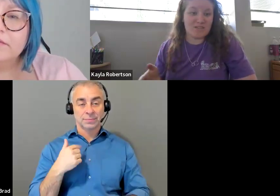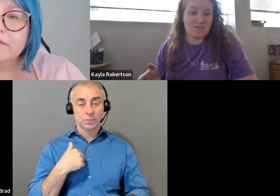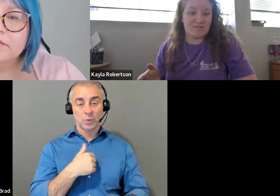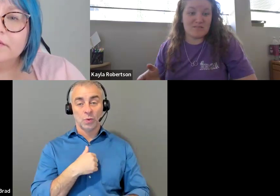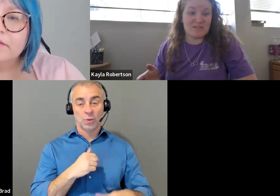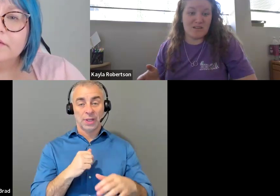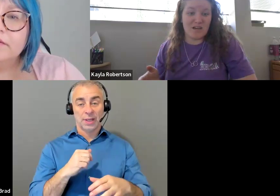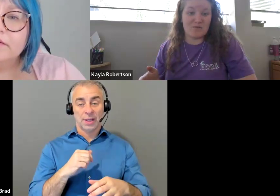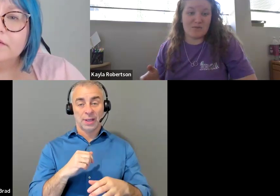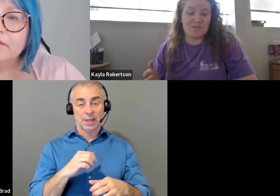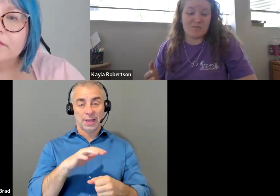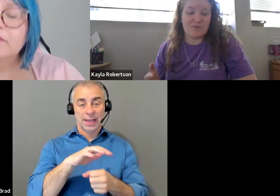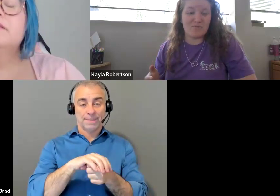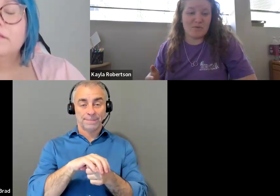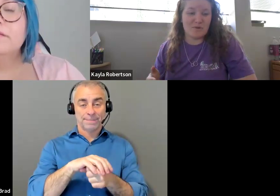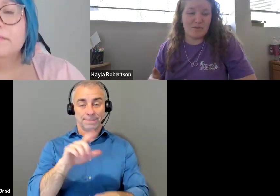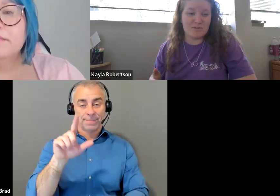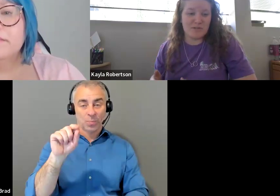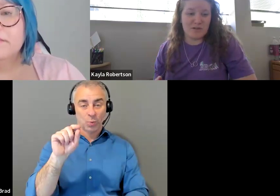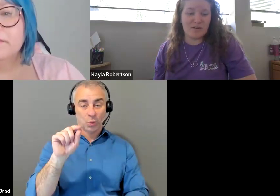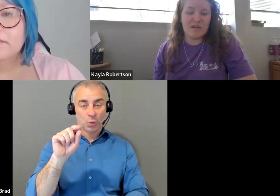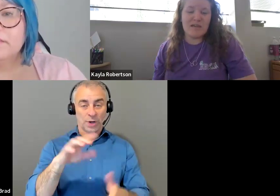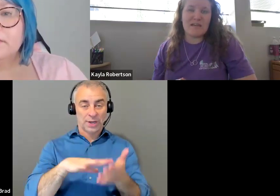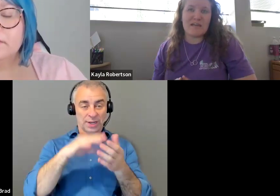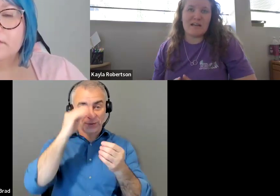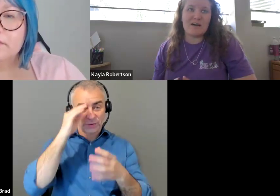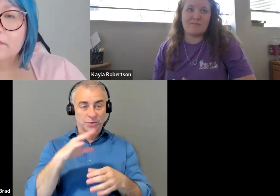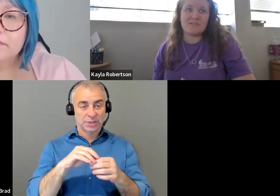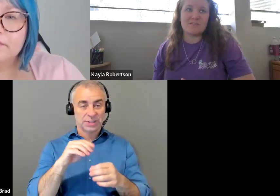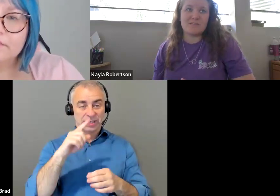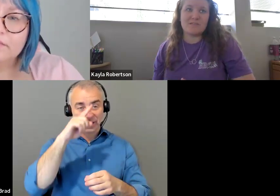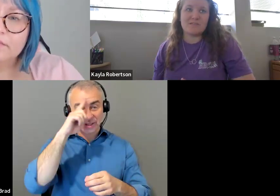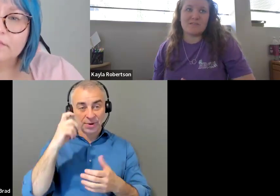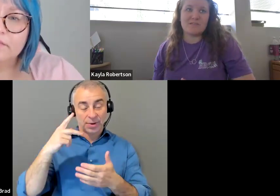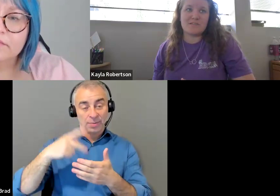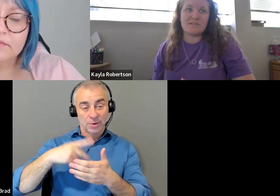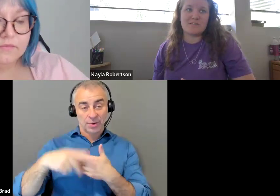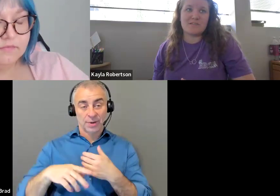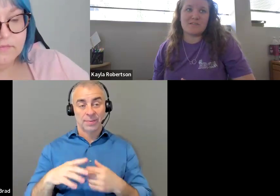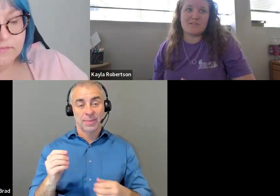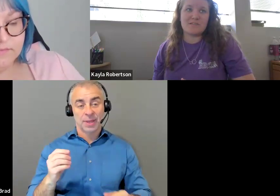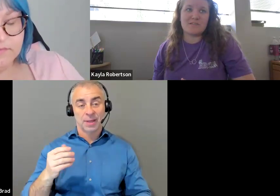20 students in our summer youth program we do here. And oftentimes